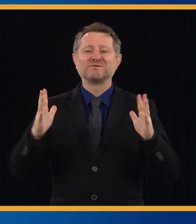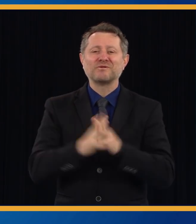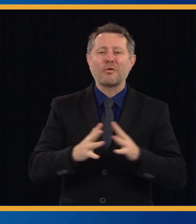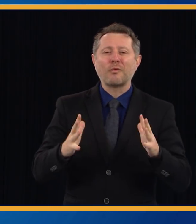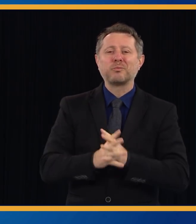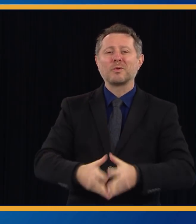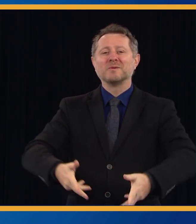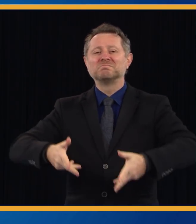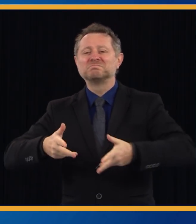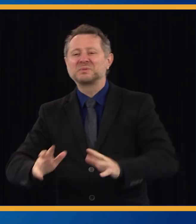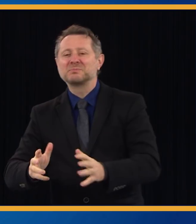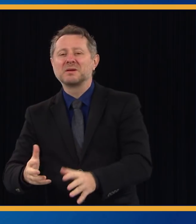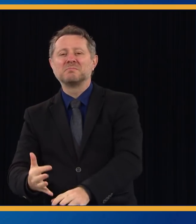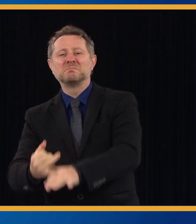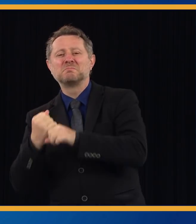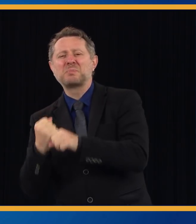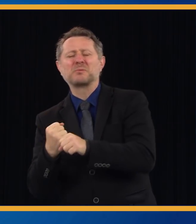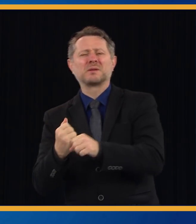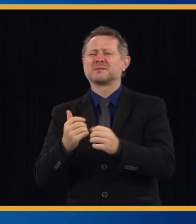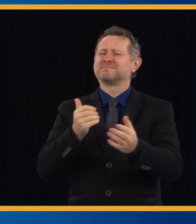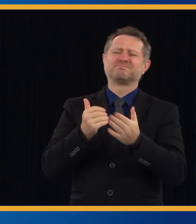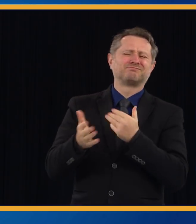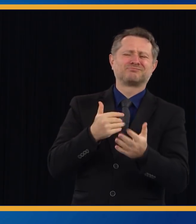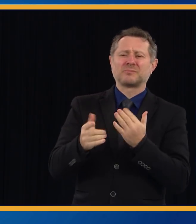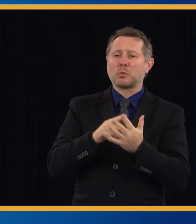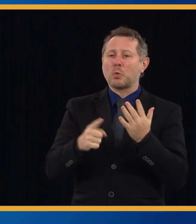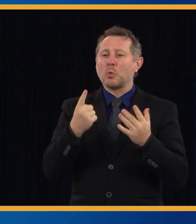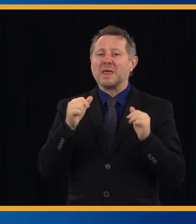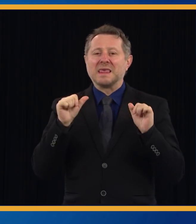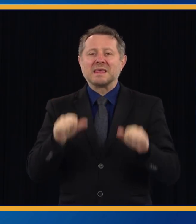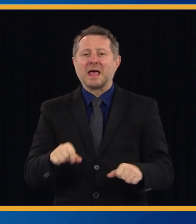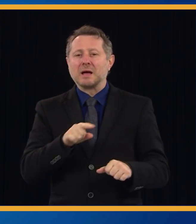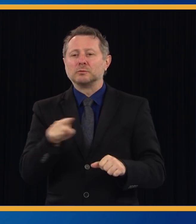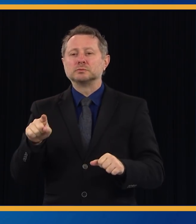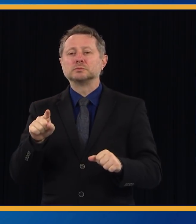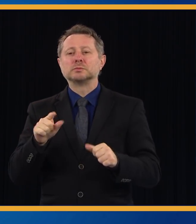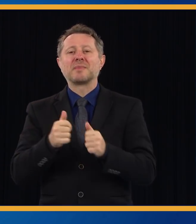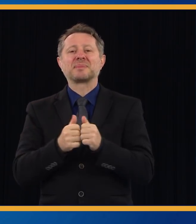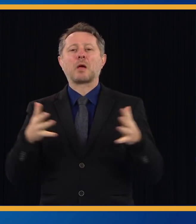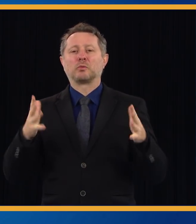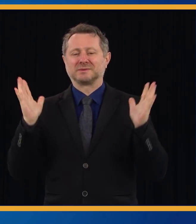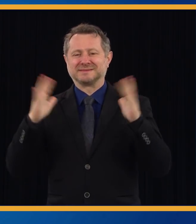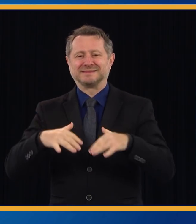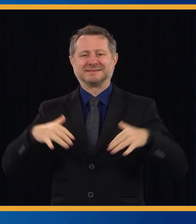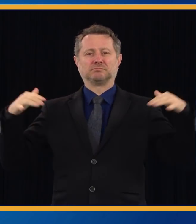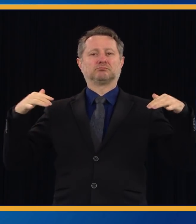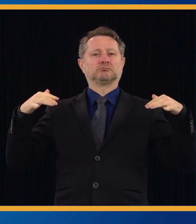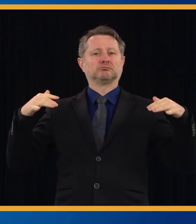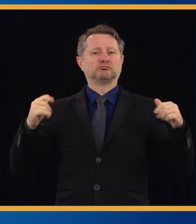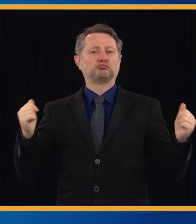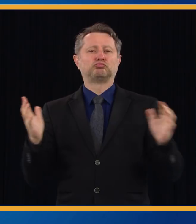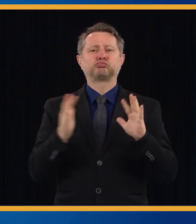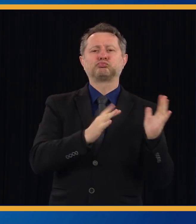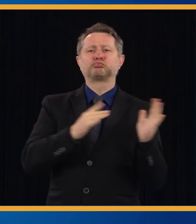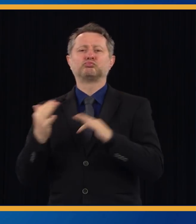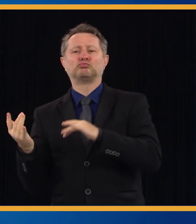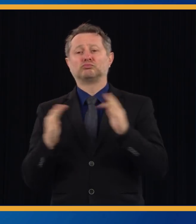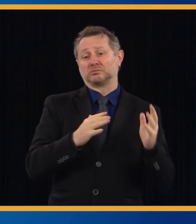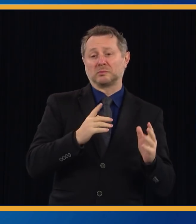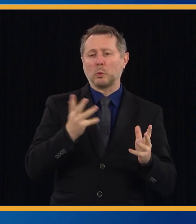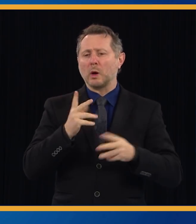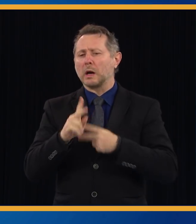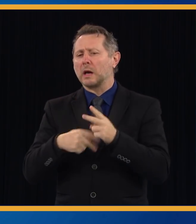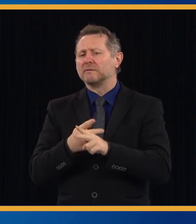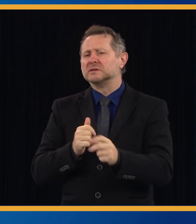on TV. What sports can you do without an audience? What sports can you make work